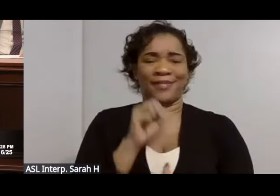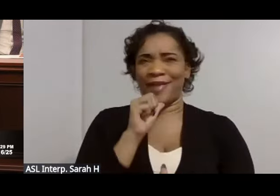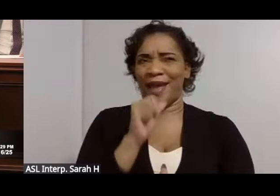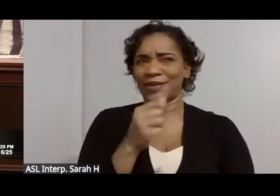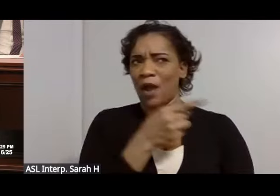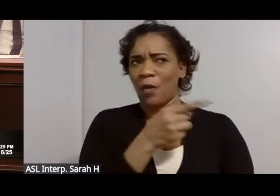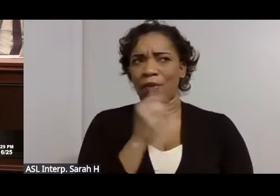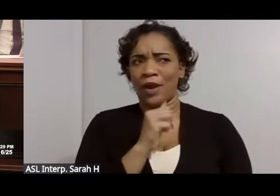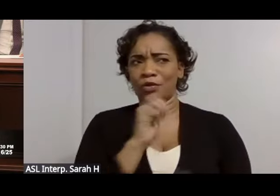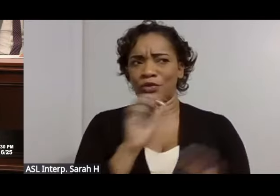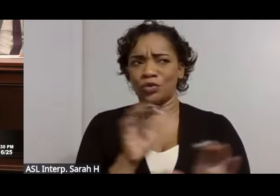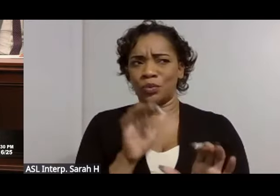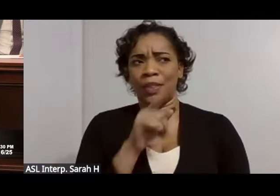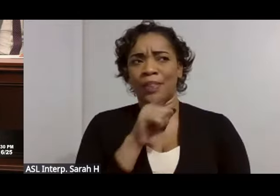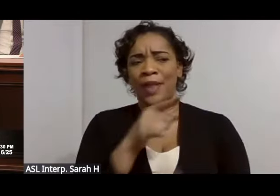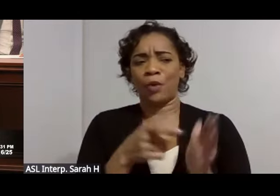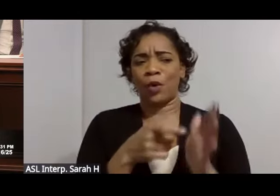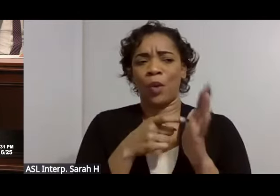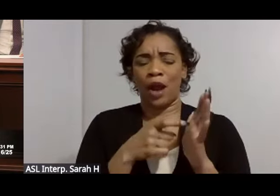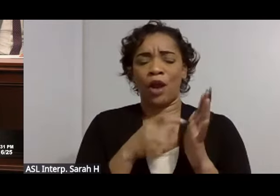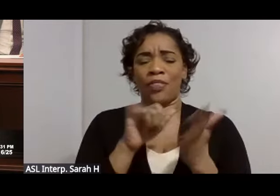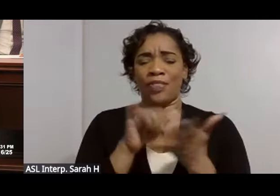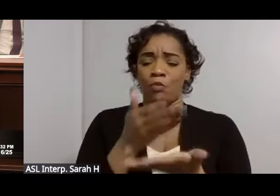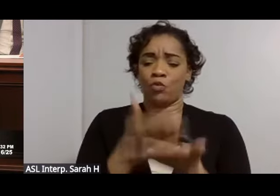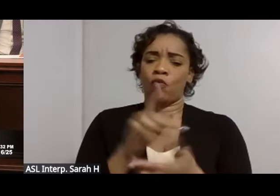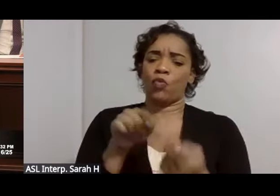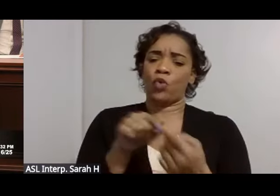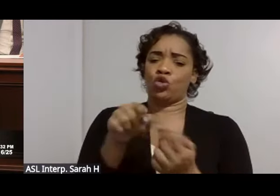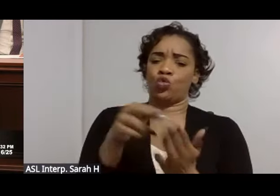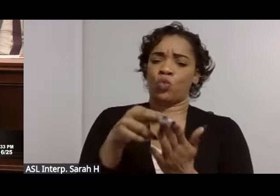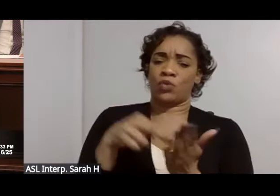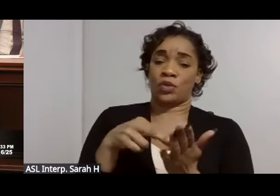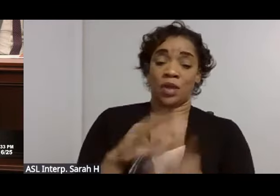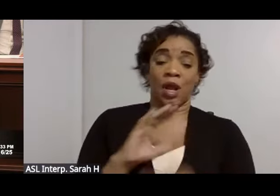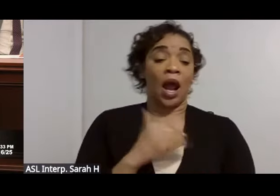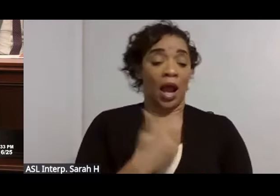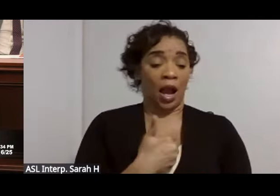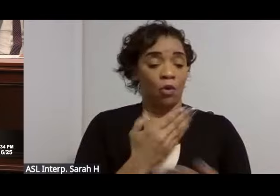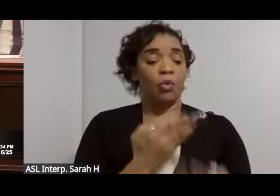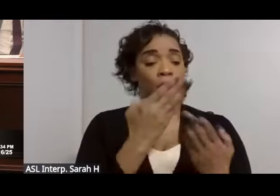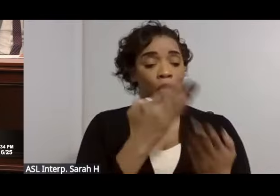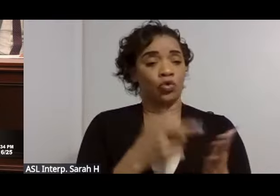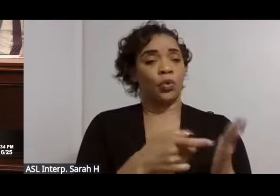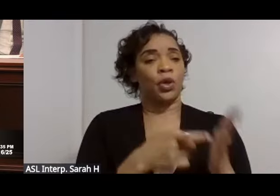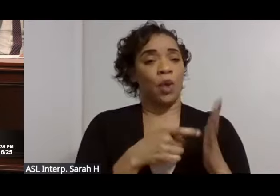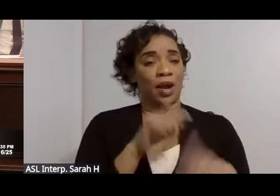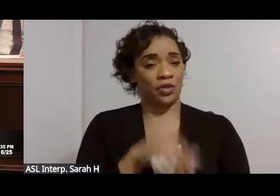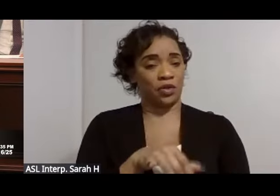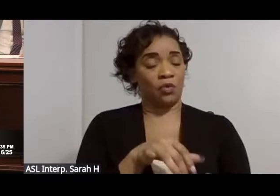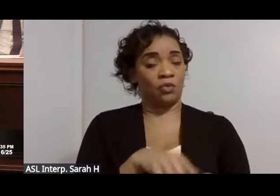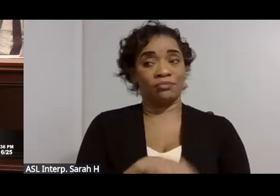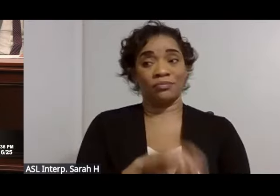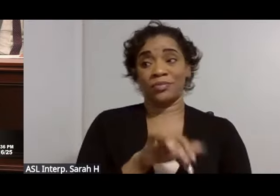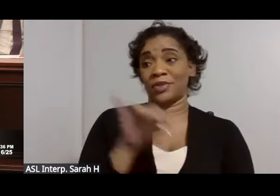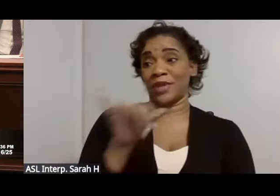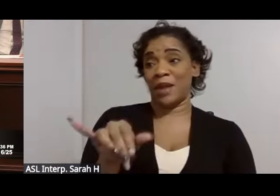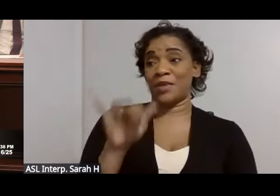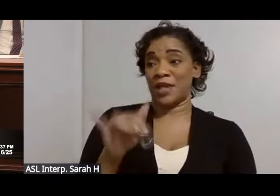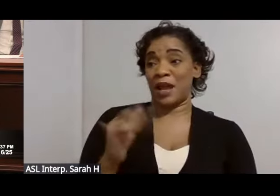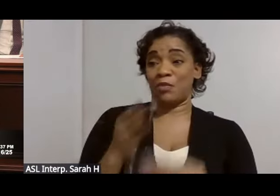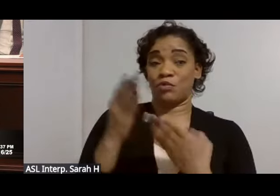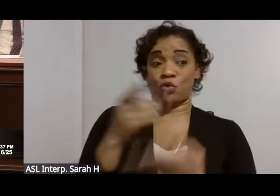that proof when you register. Our proposal requires that. So does the proposal you approved a